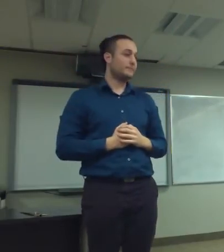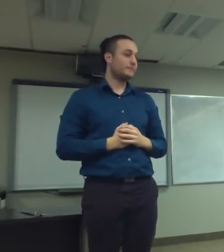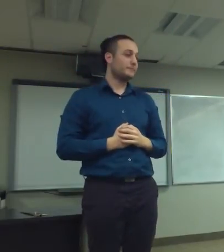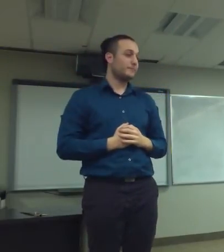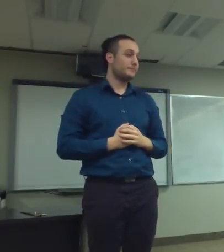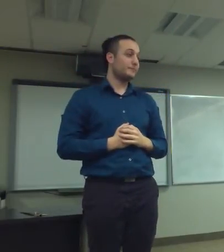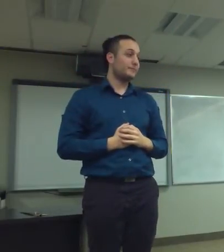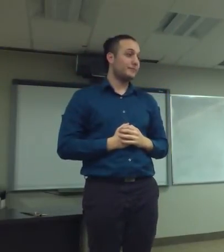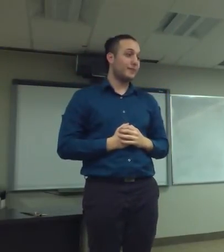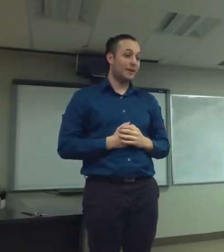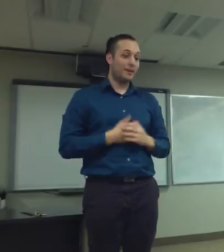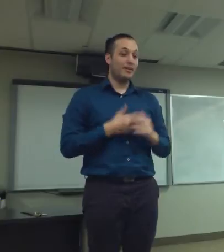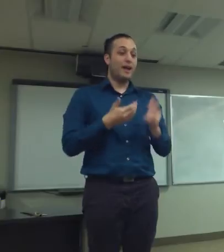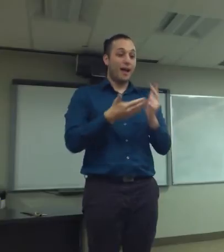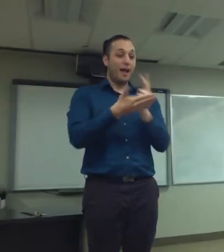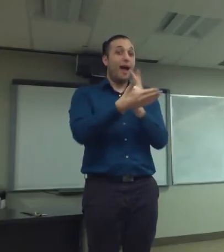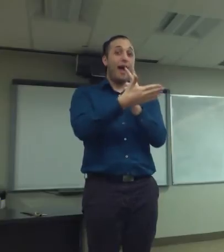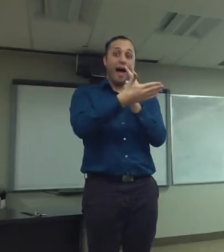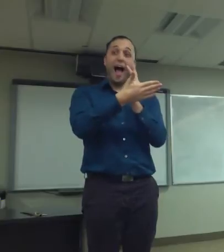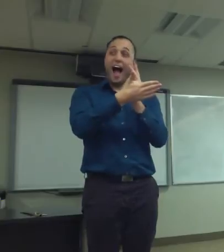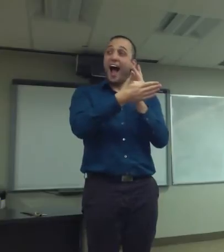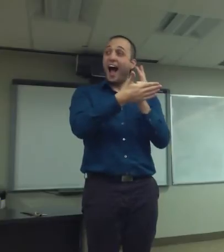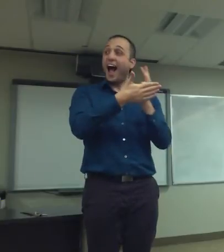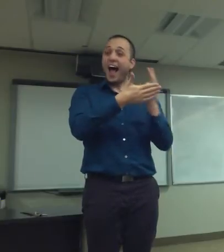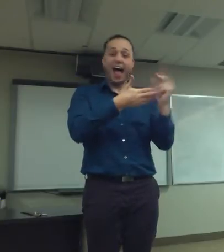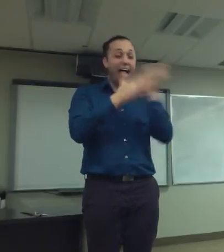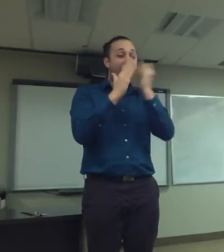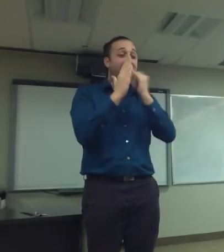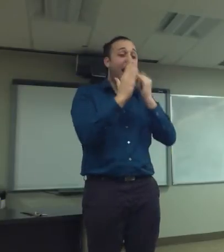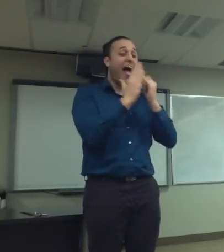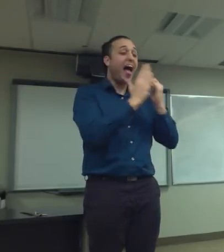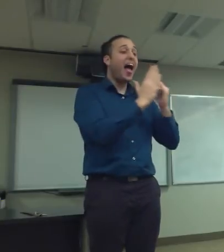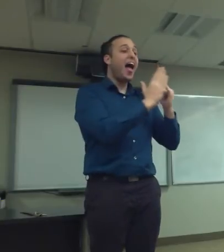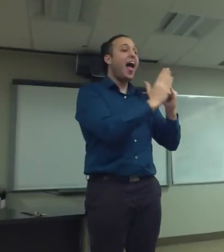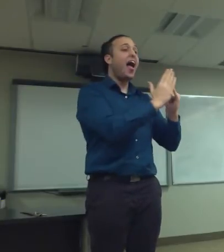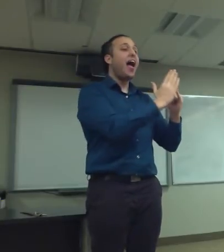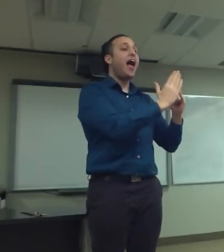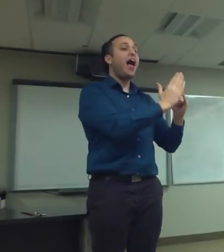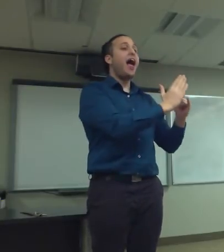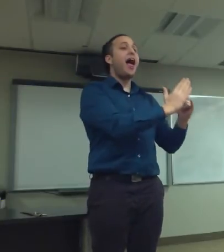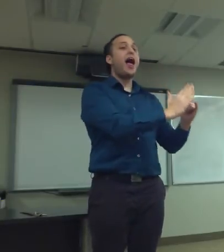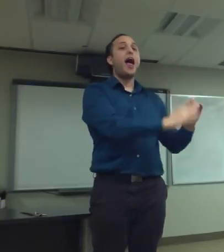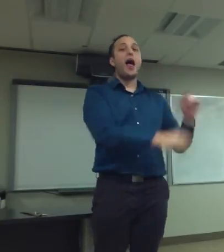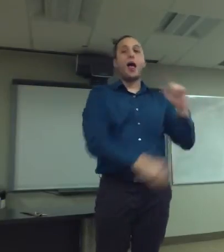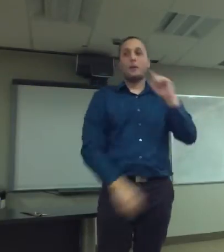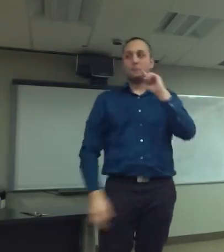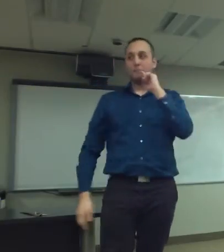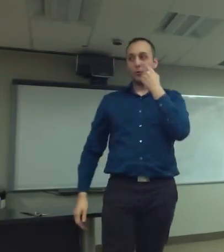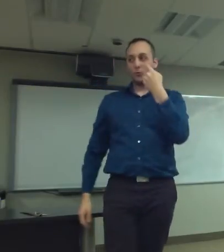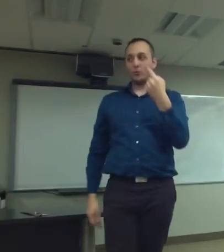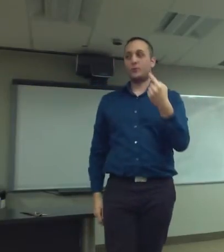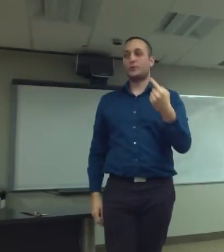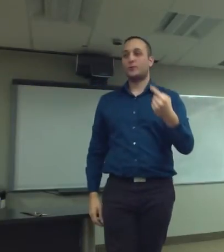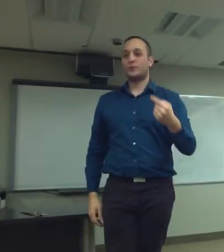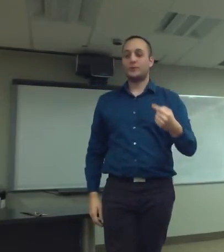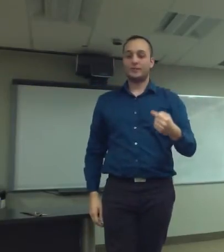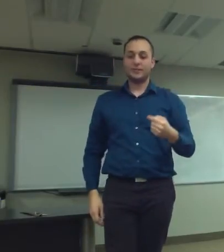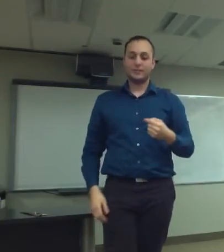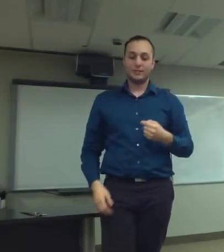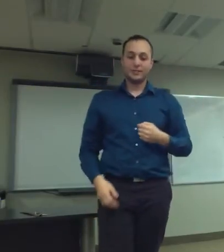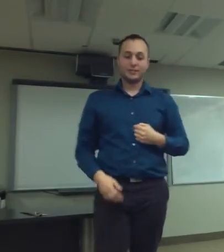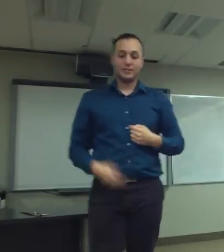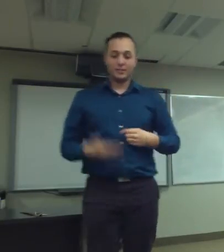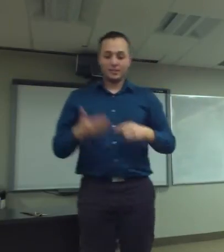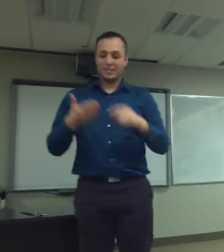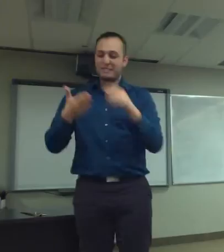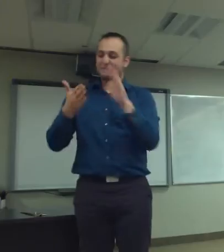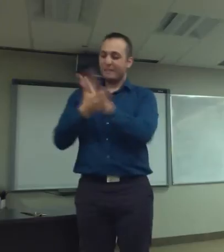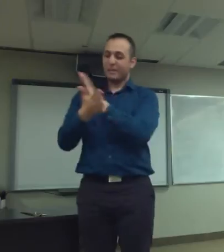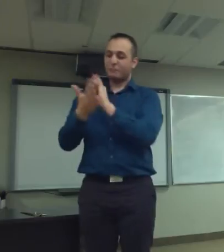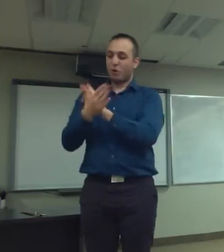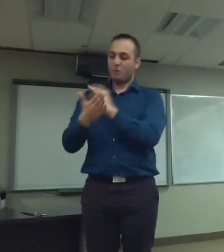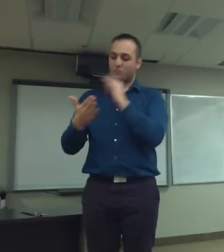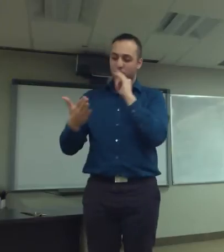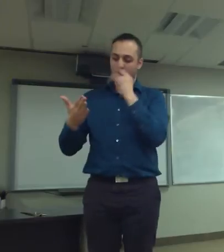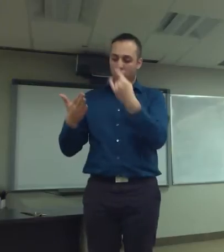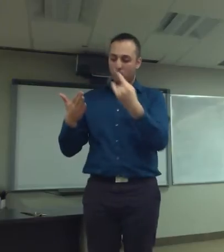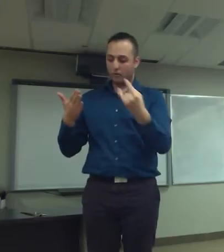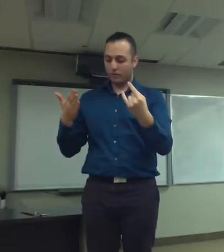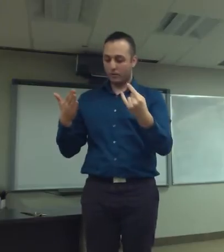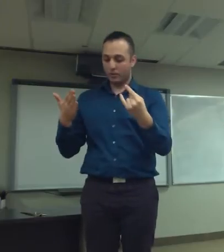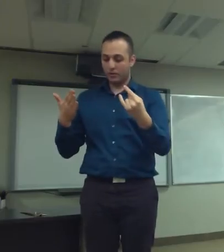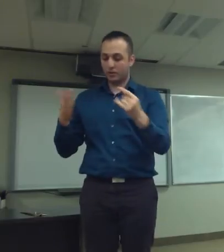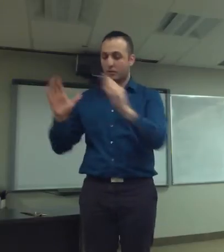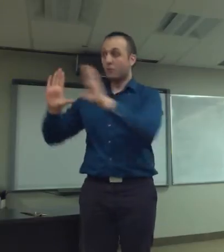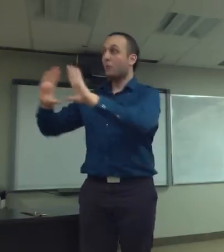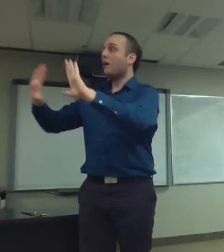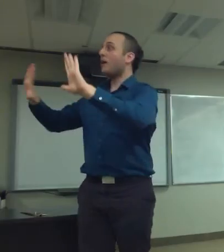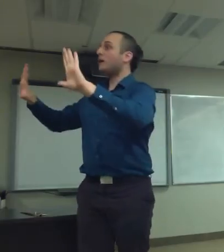Then she got bored. She said, "I'm tired of drawing on the paper. But I am not going to draw on the walls, and I am